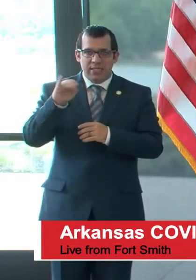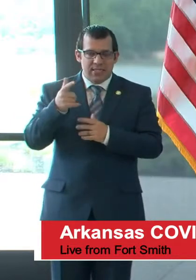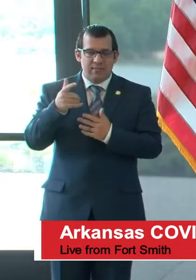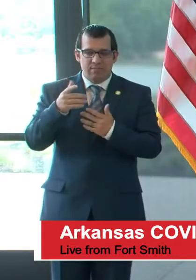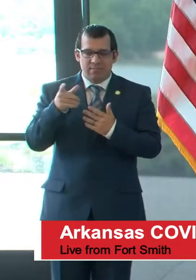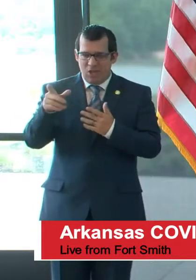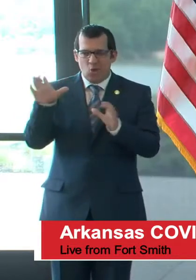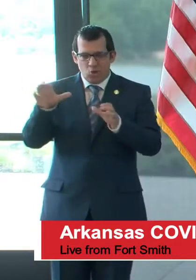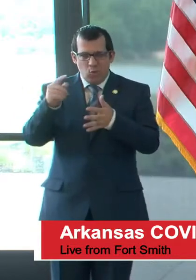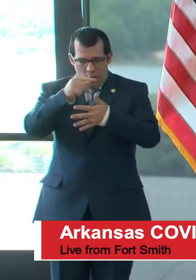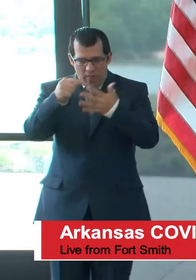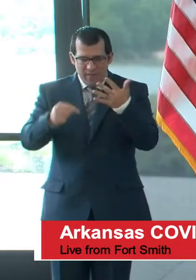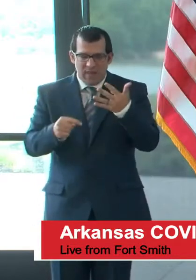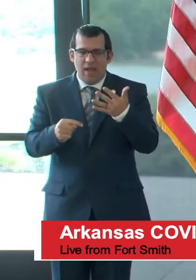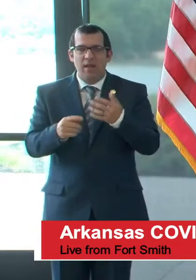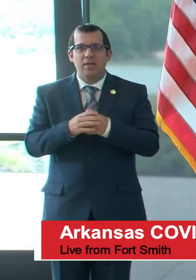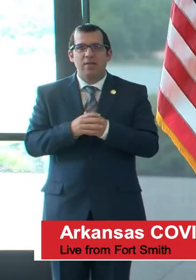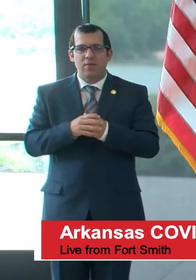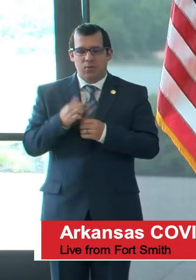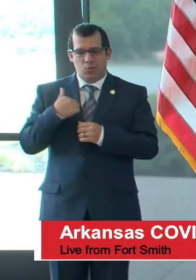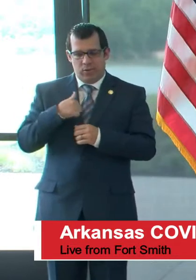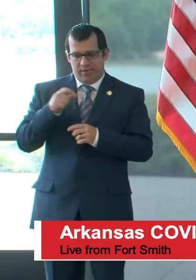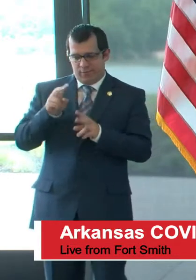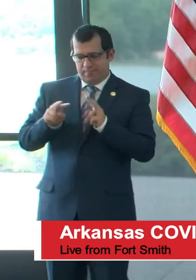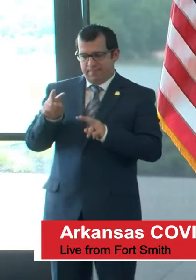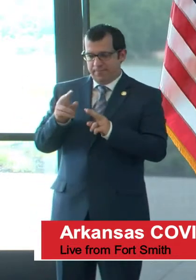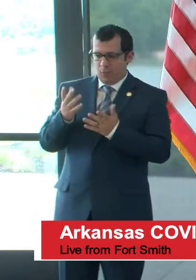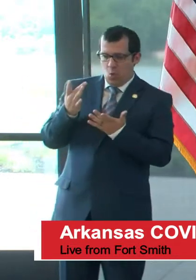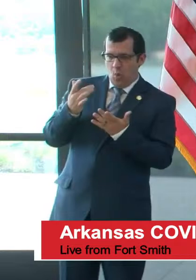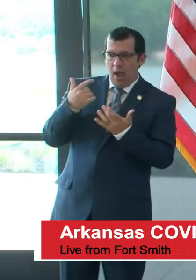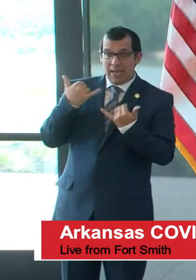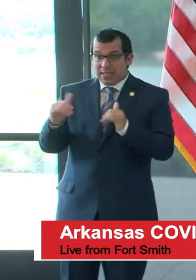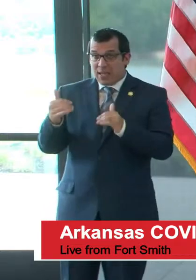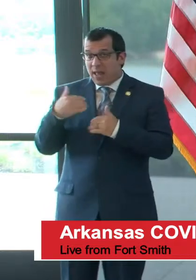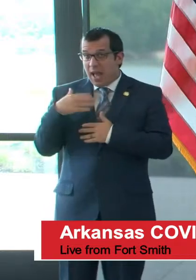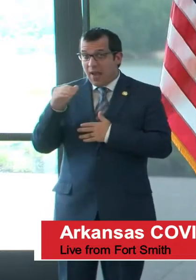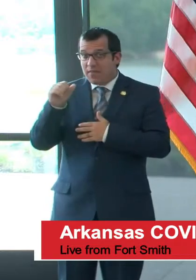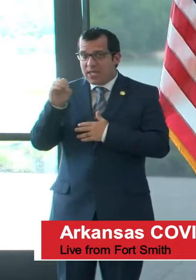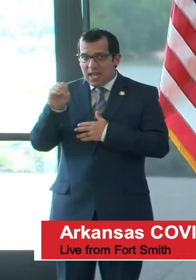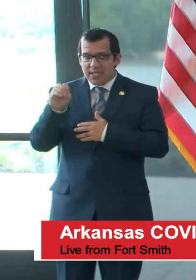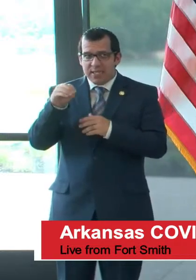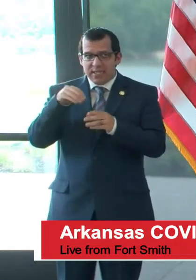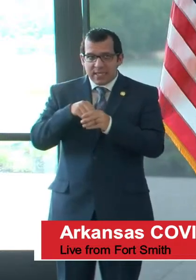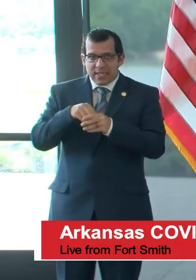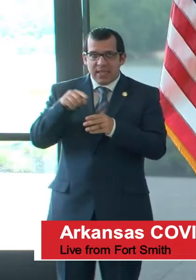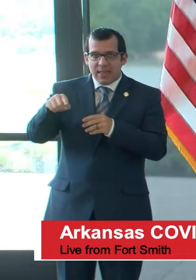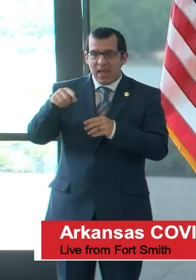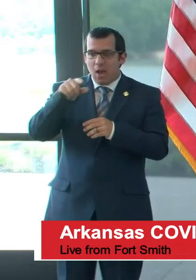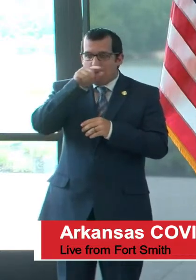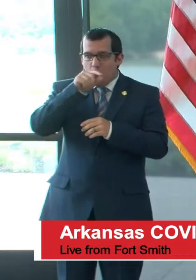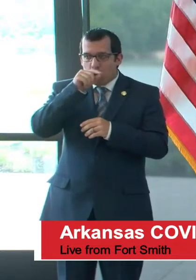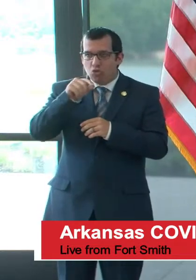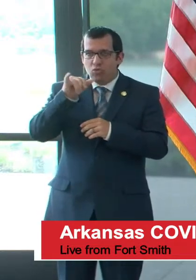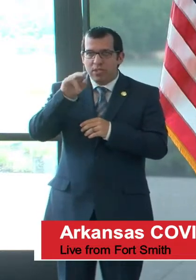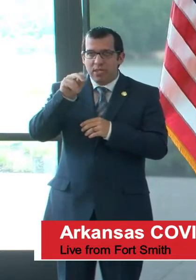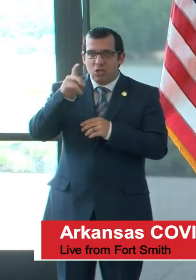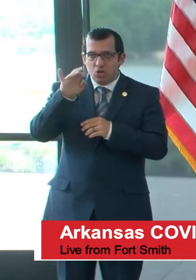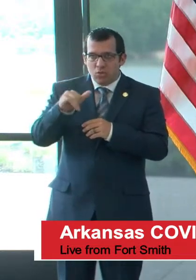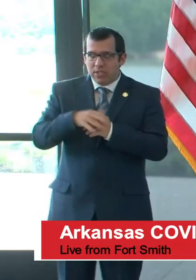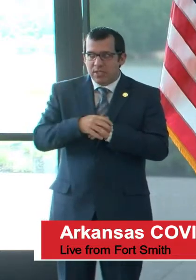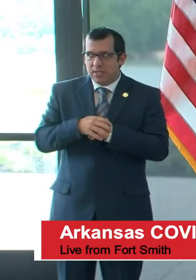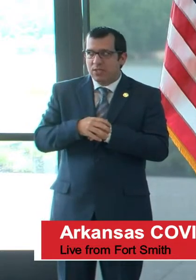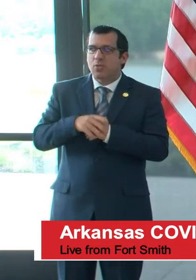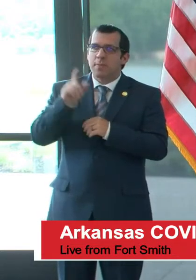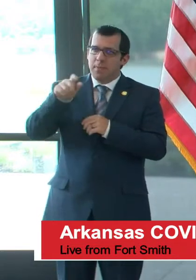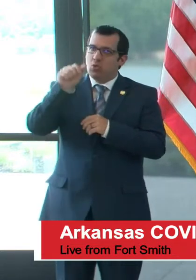Now, the question, though, is, well, why do we continue to have cases in the poultry industry? Well, you